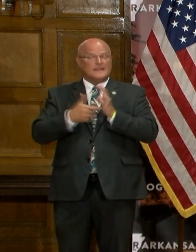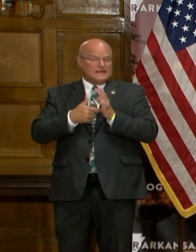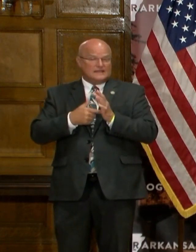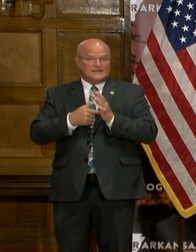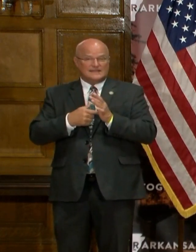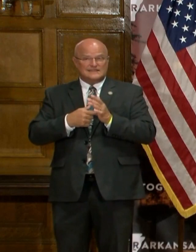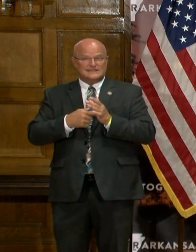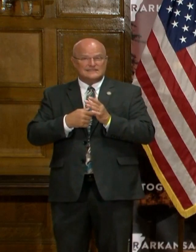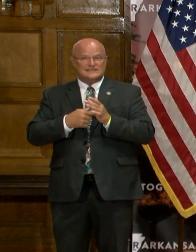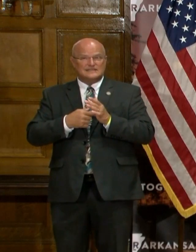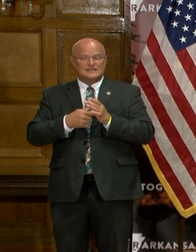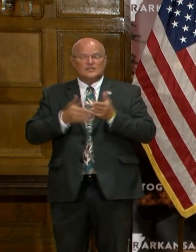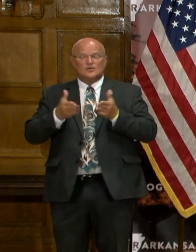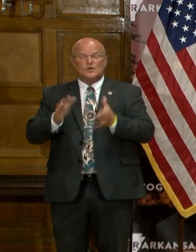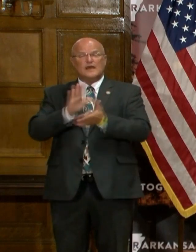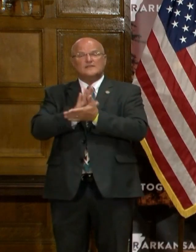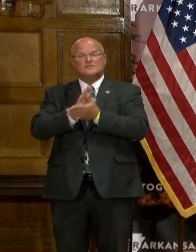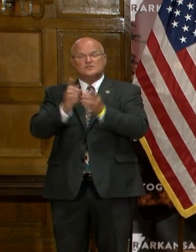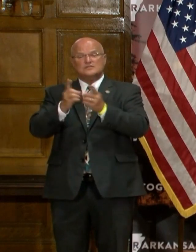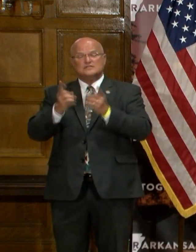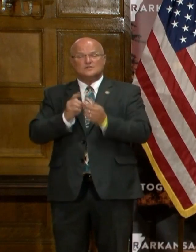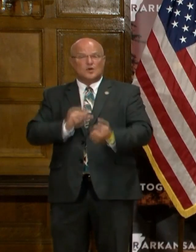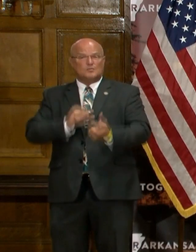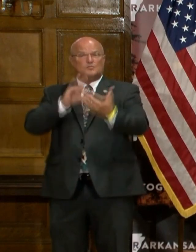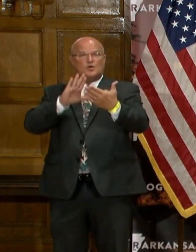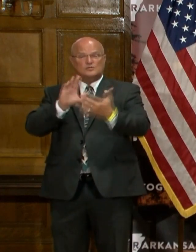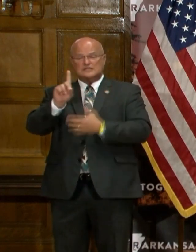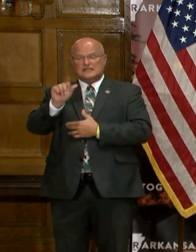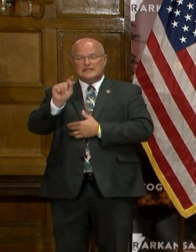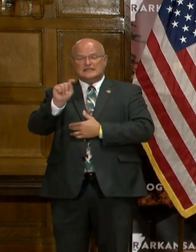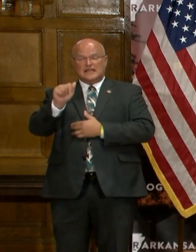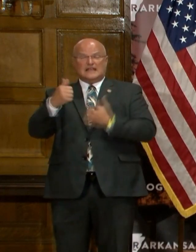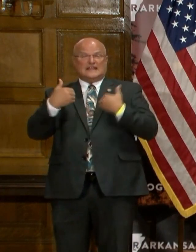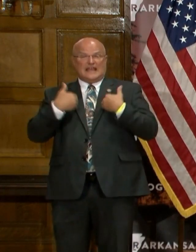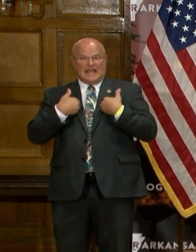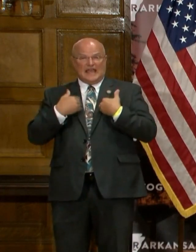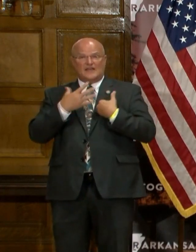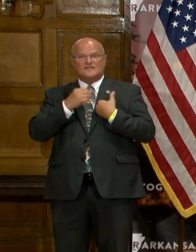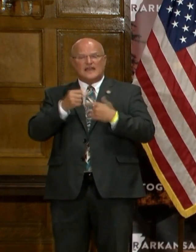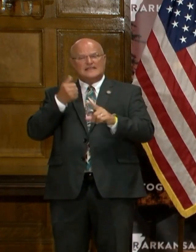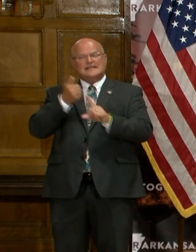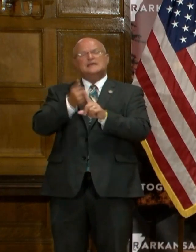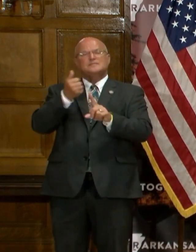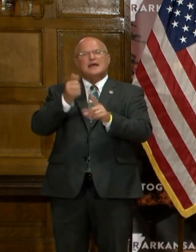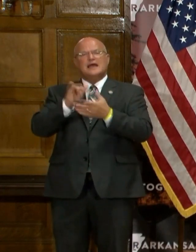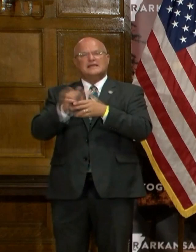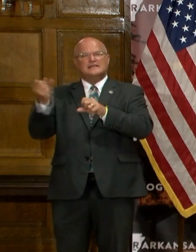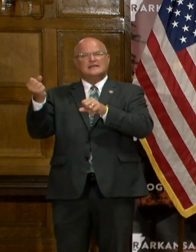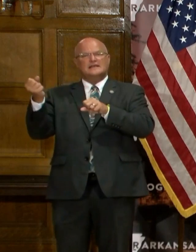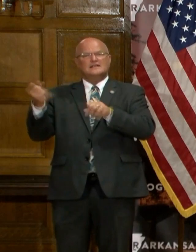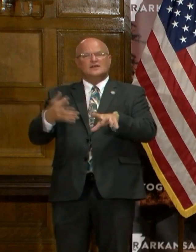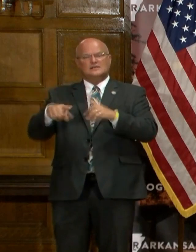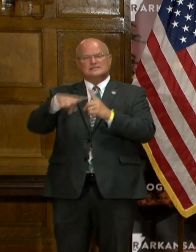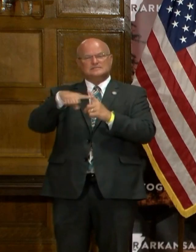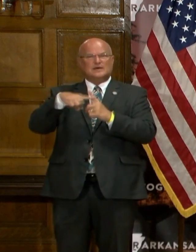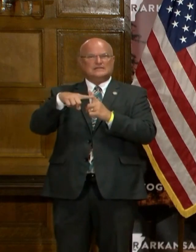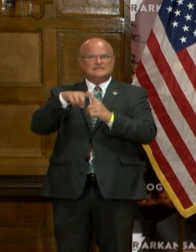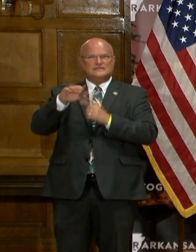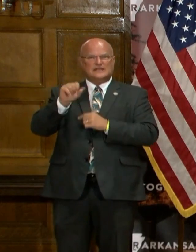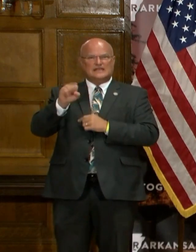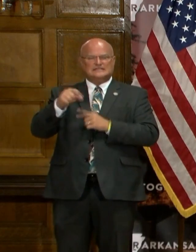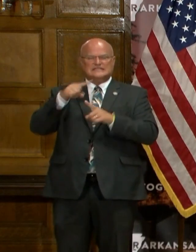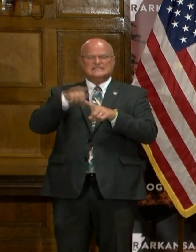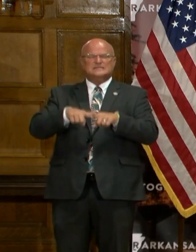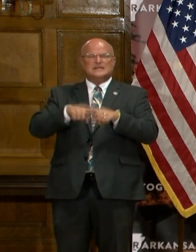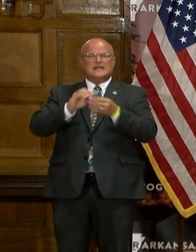to the way school districts are approaching the data that they have and the impact that positive cases have depending on the number of